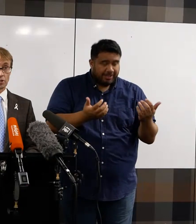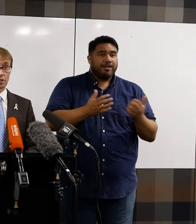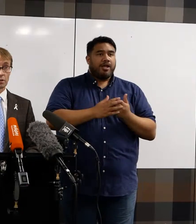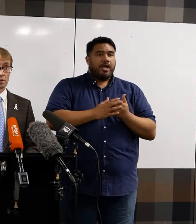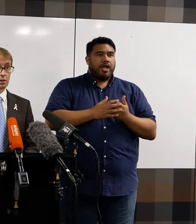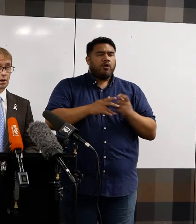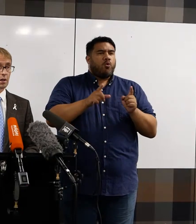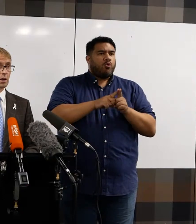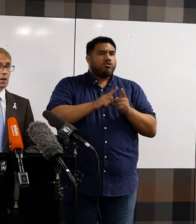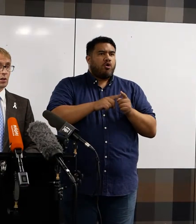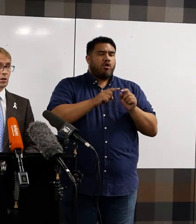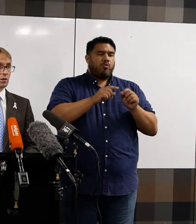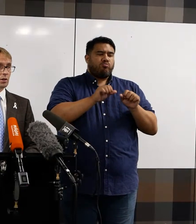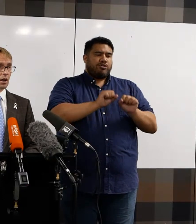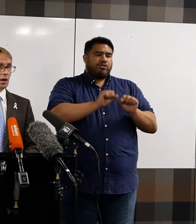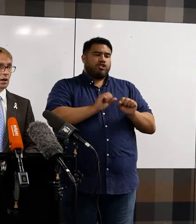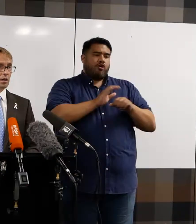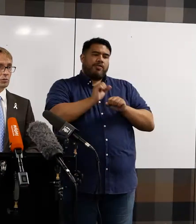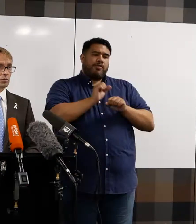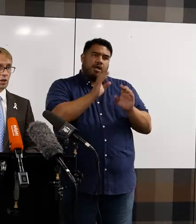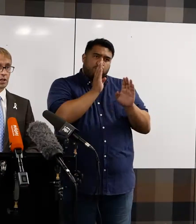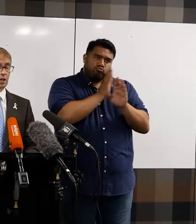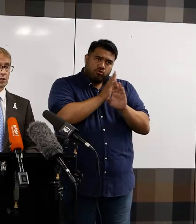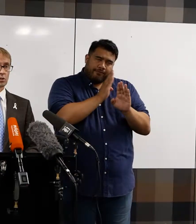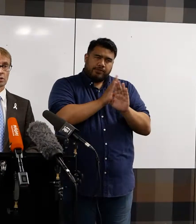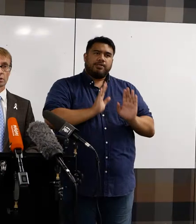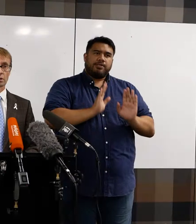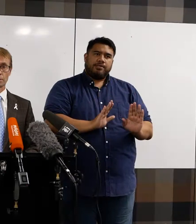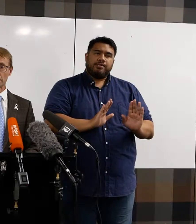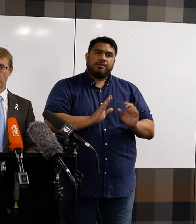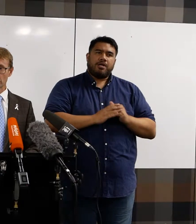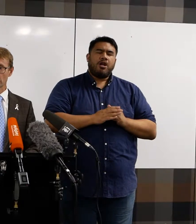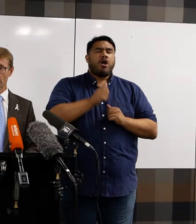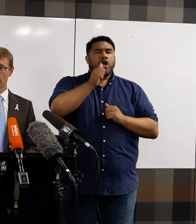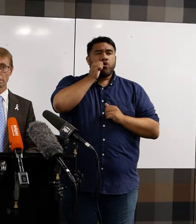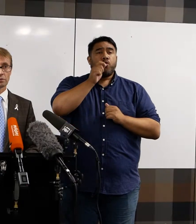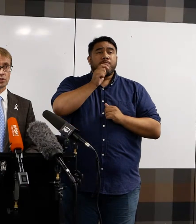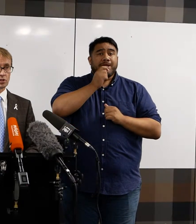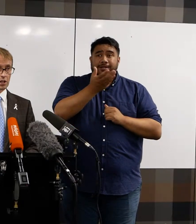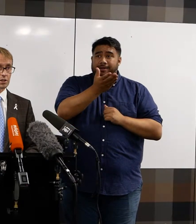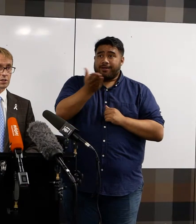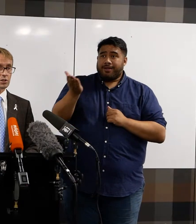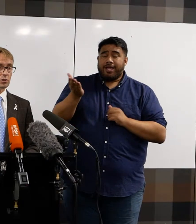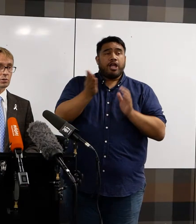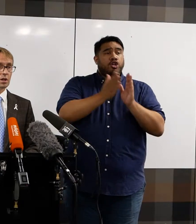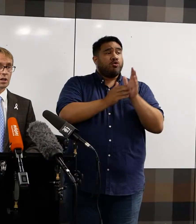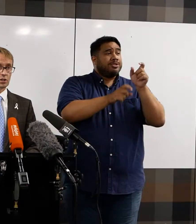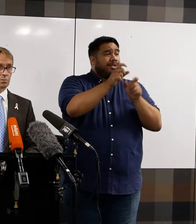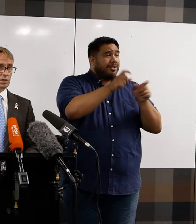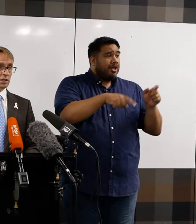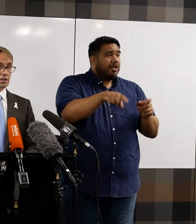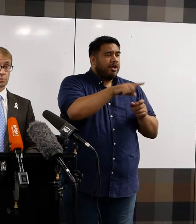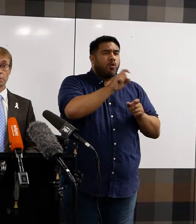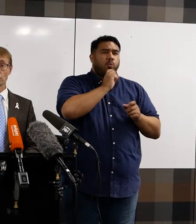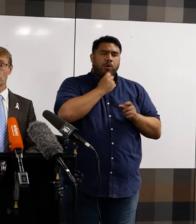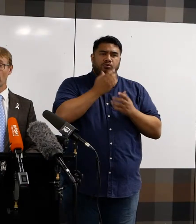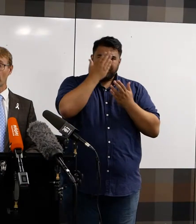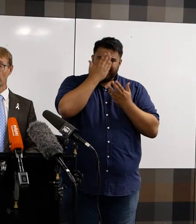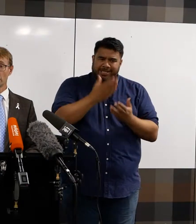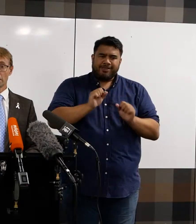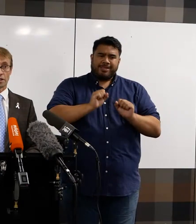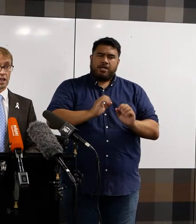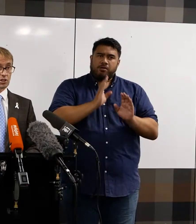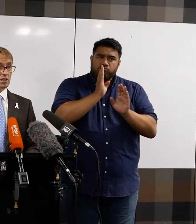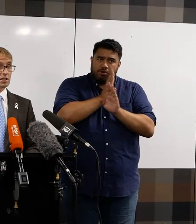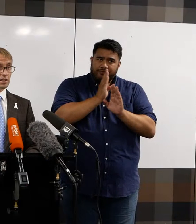their privacy. And I'm sure I can count on the media and New Zealanders to just protect these people who